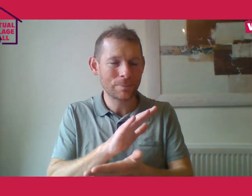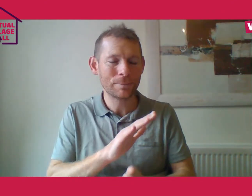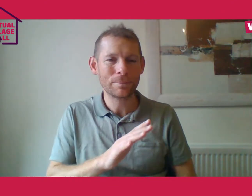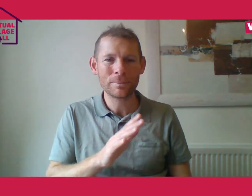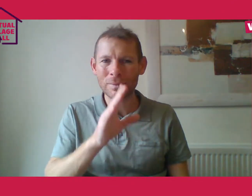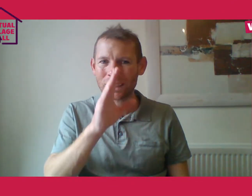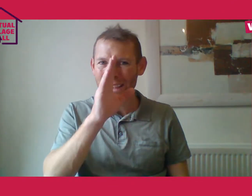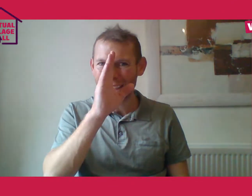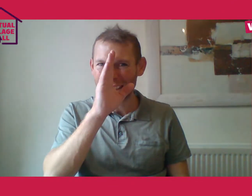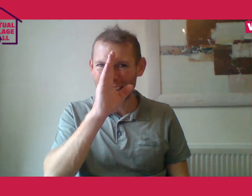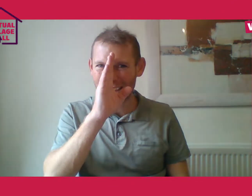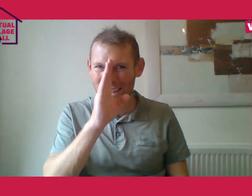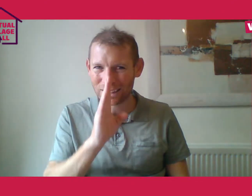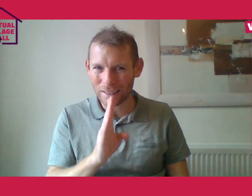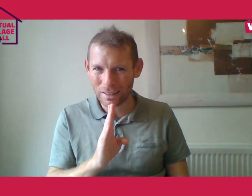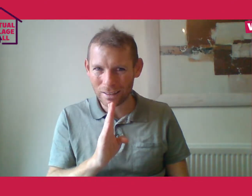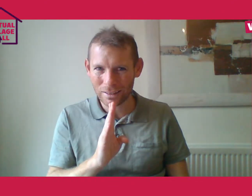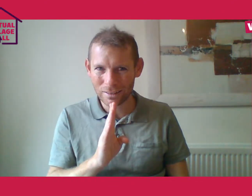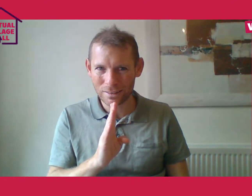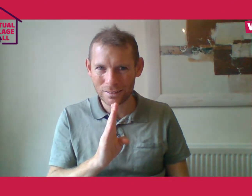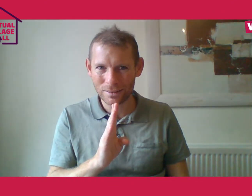happy, sad,